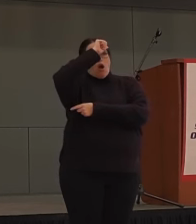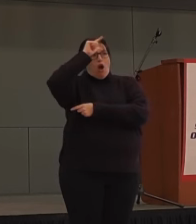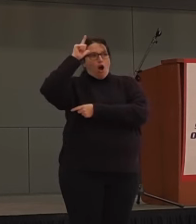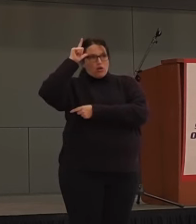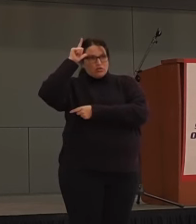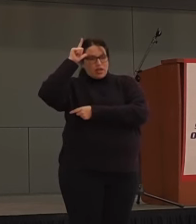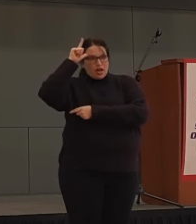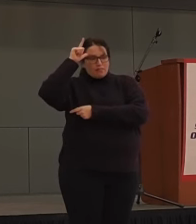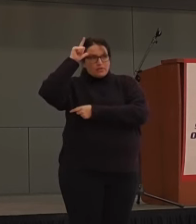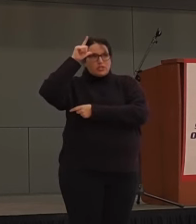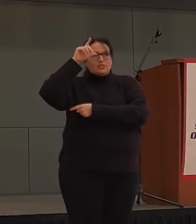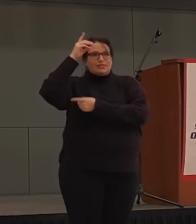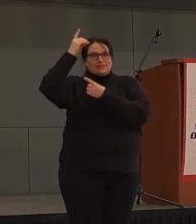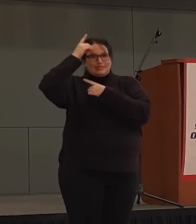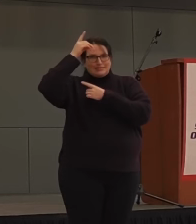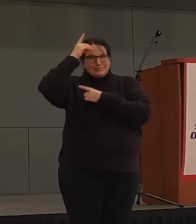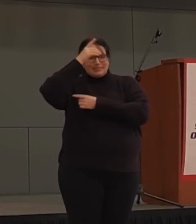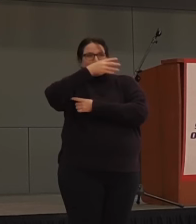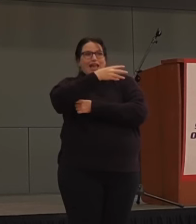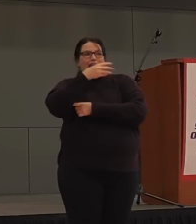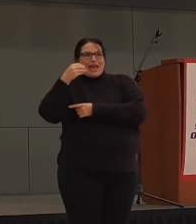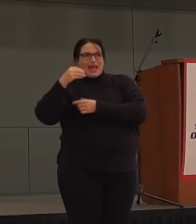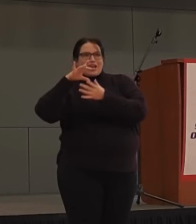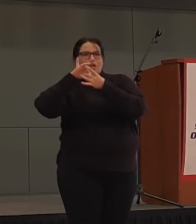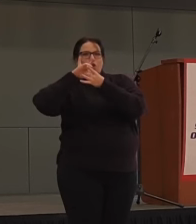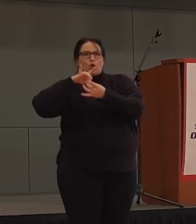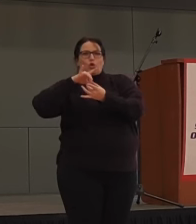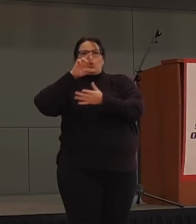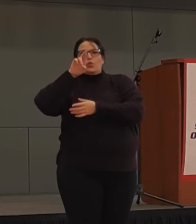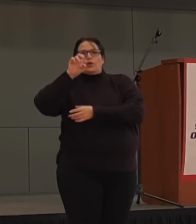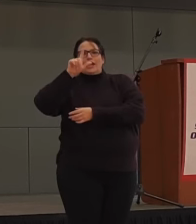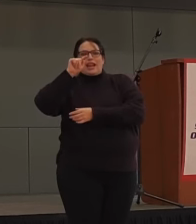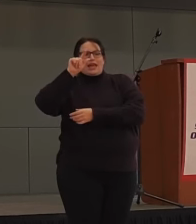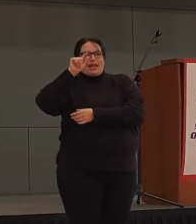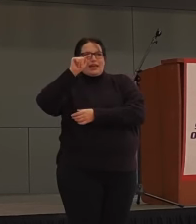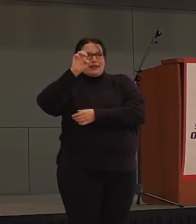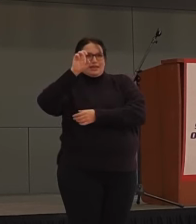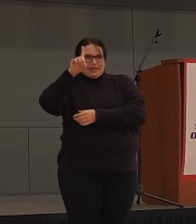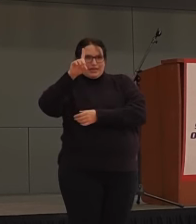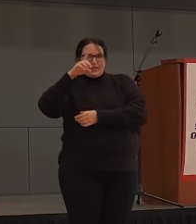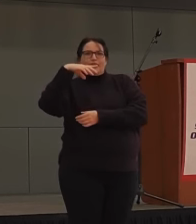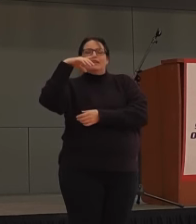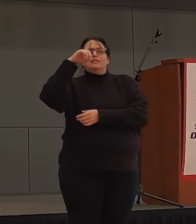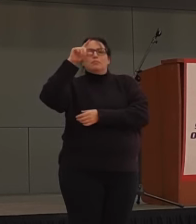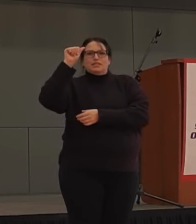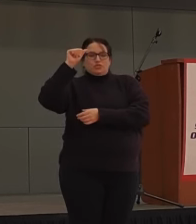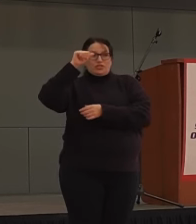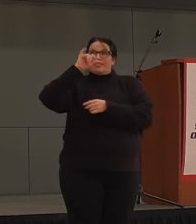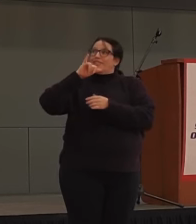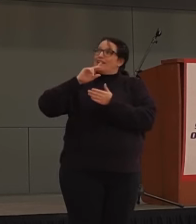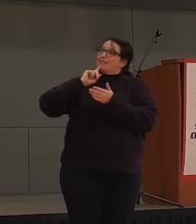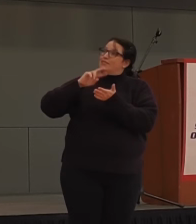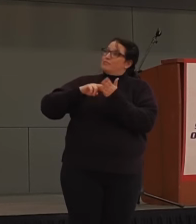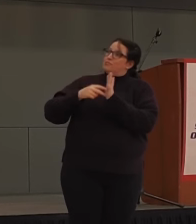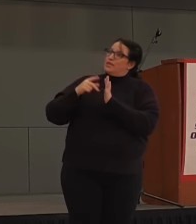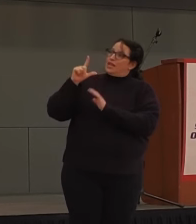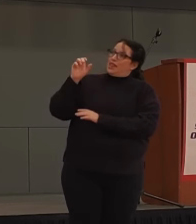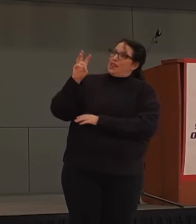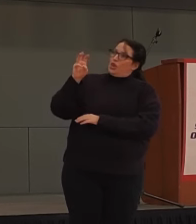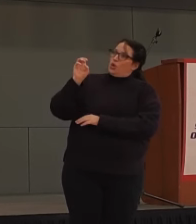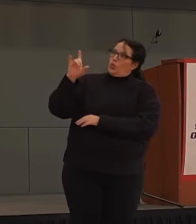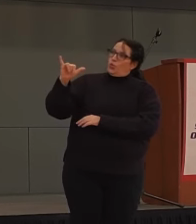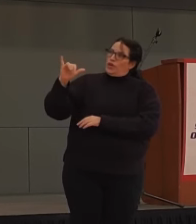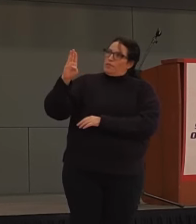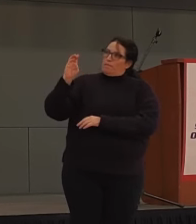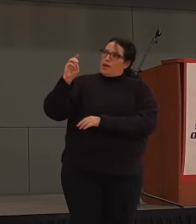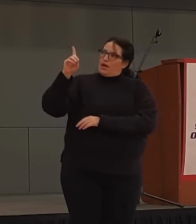and related dementias. The related dementias are Lewy body, Parkinson's,